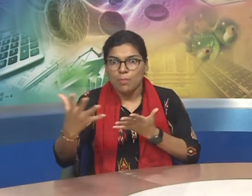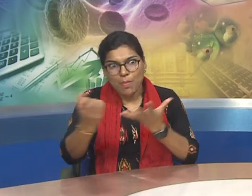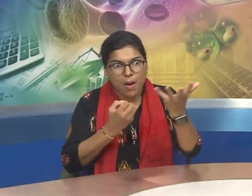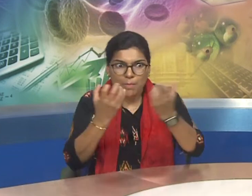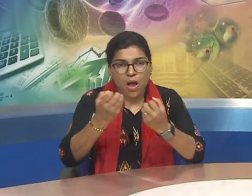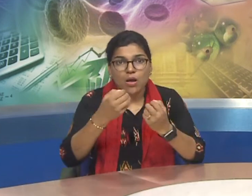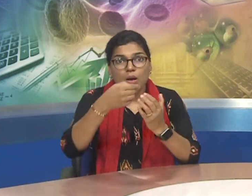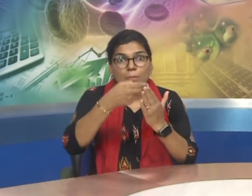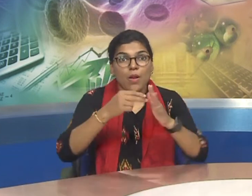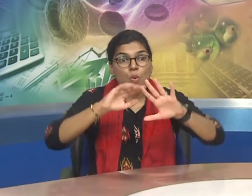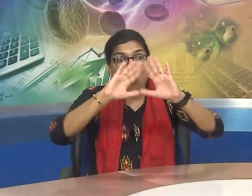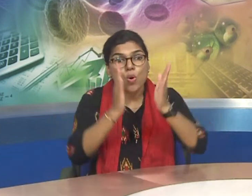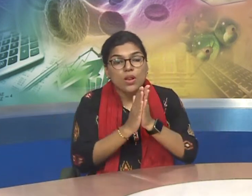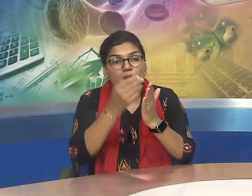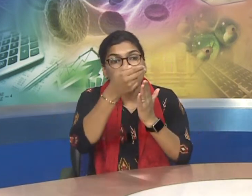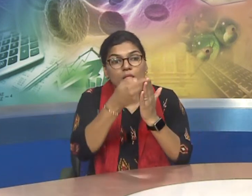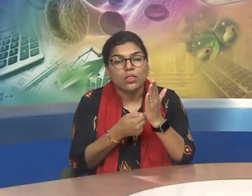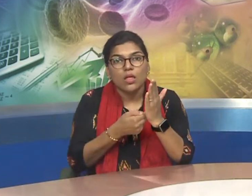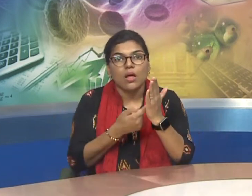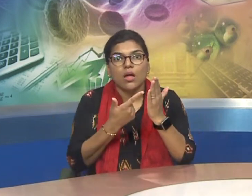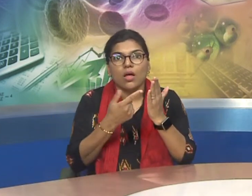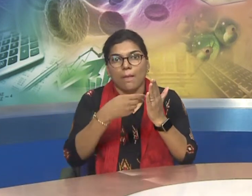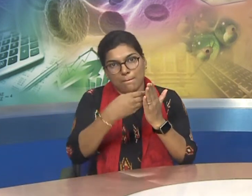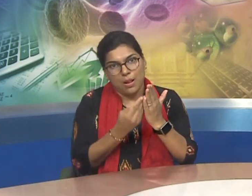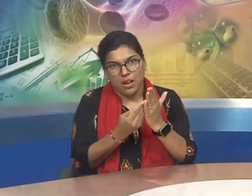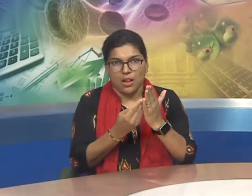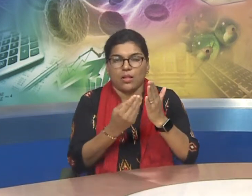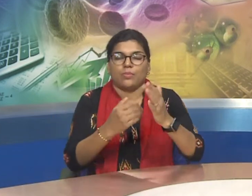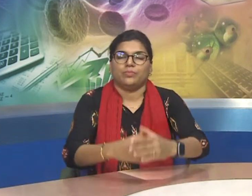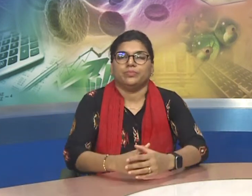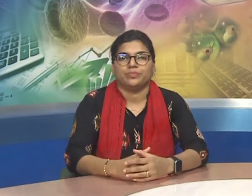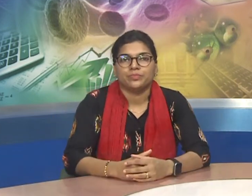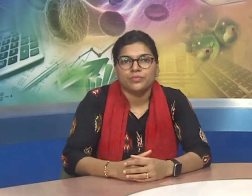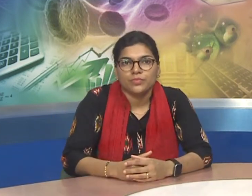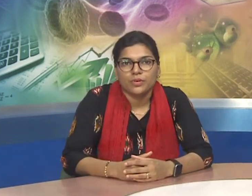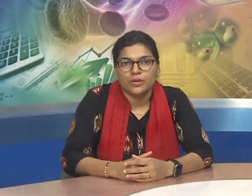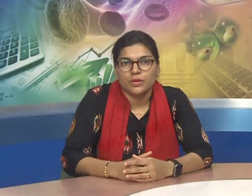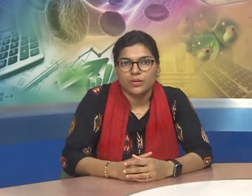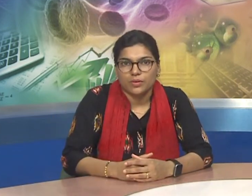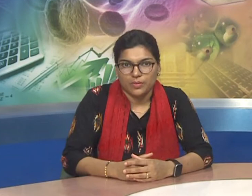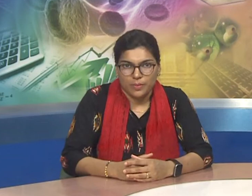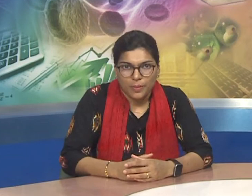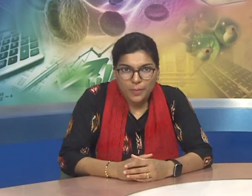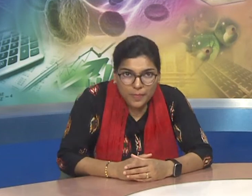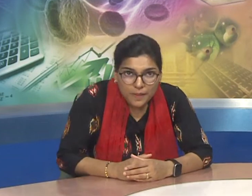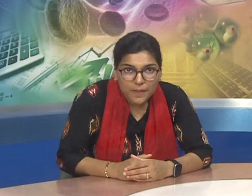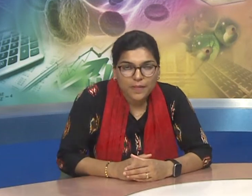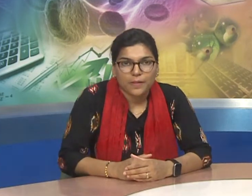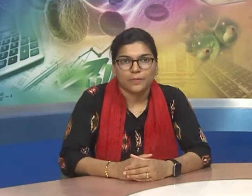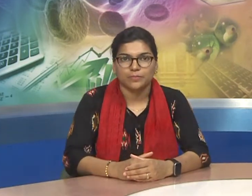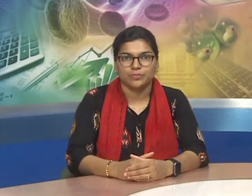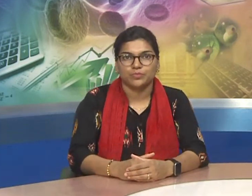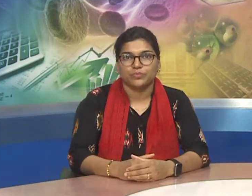8 explains about the invoice processing. All this is done with the help of serial numbers.